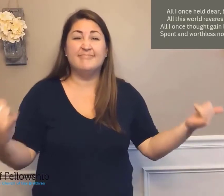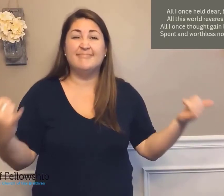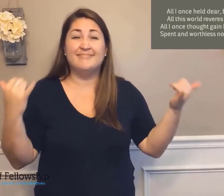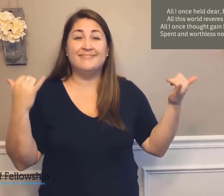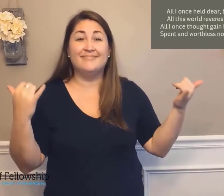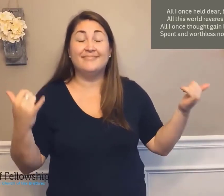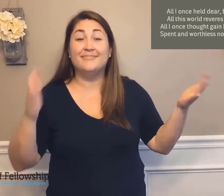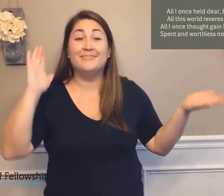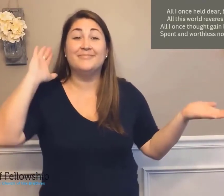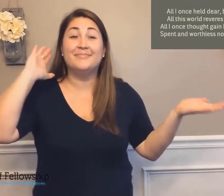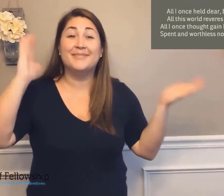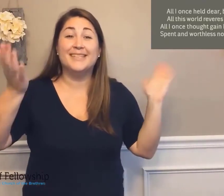worthless now